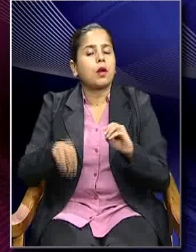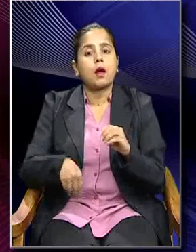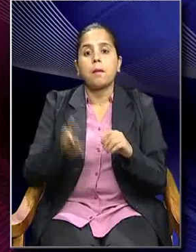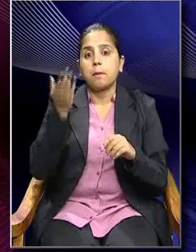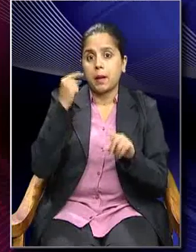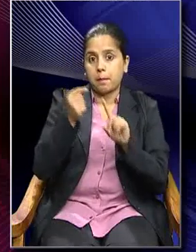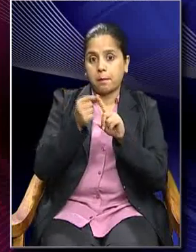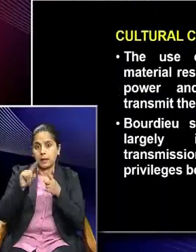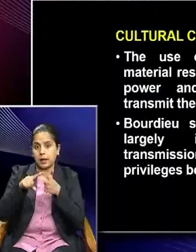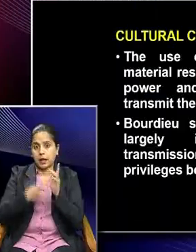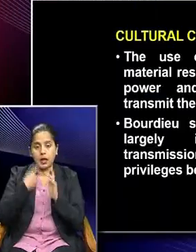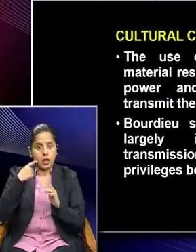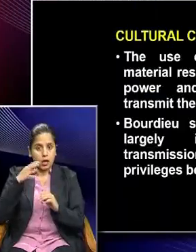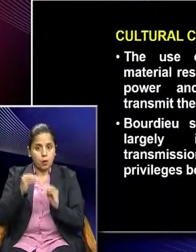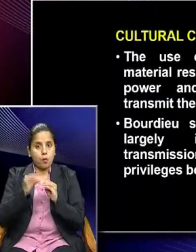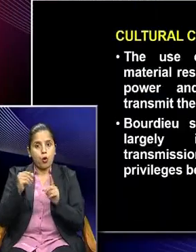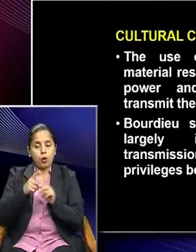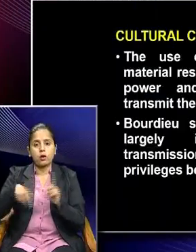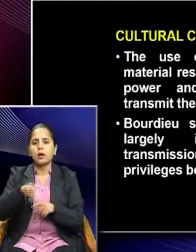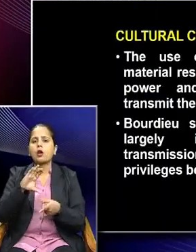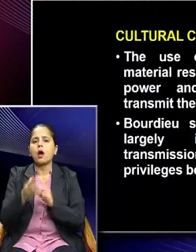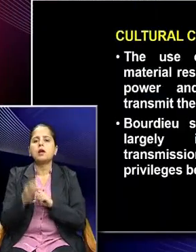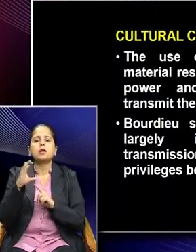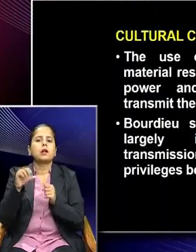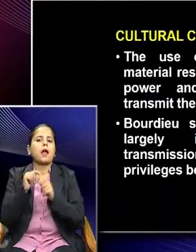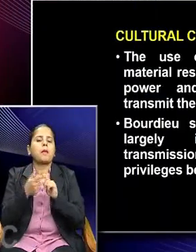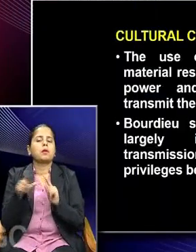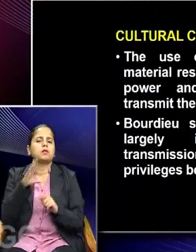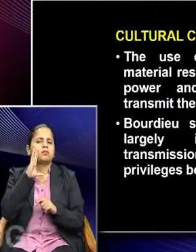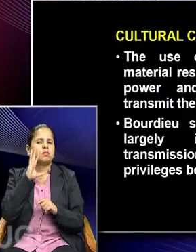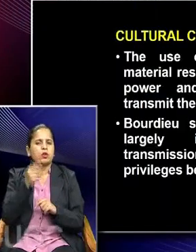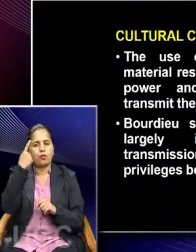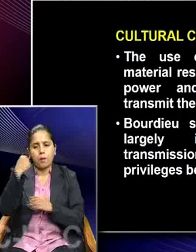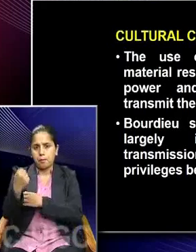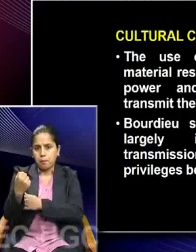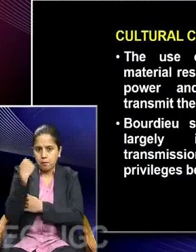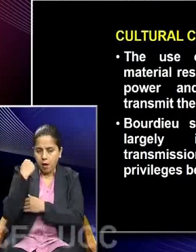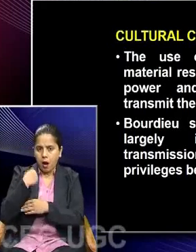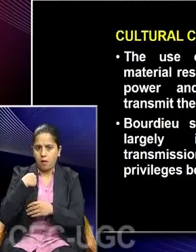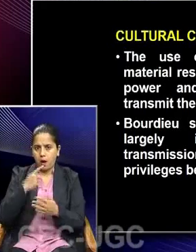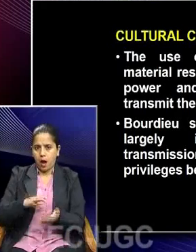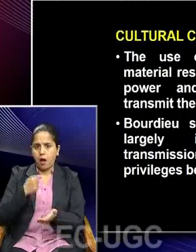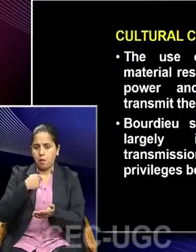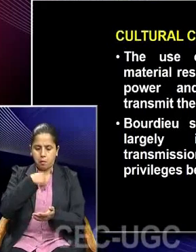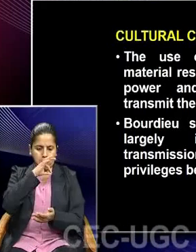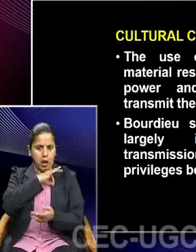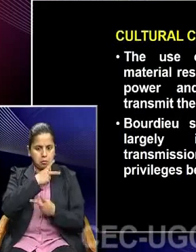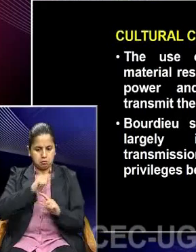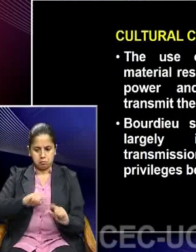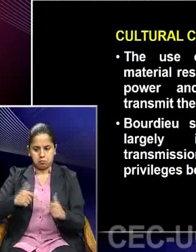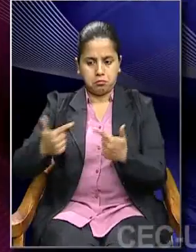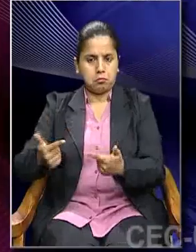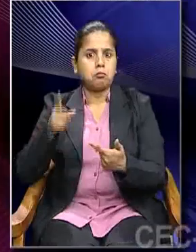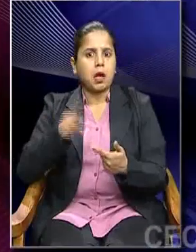Bourdieu, saw cultural capital as important in the transmission of power and privilege between generations. What does that